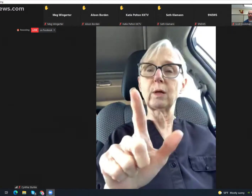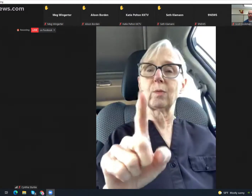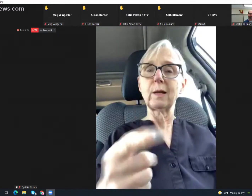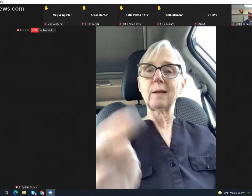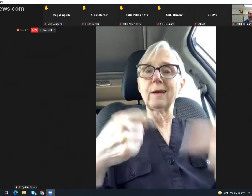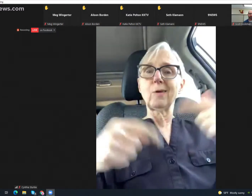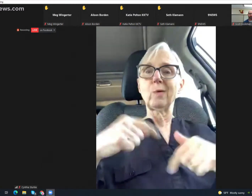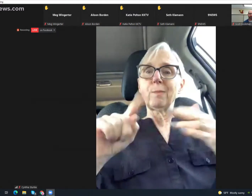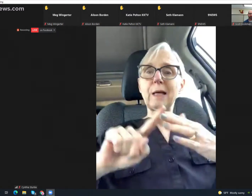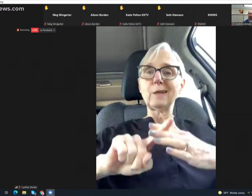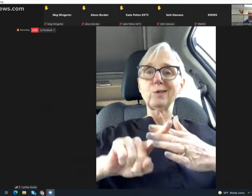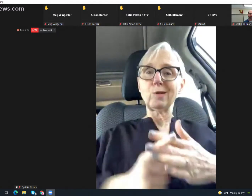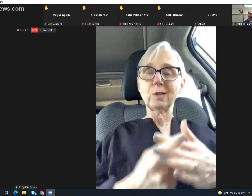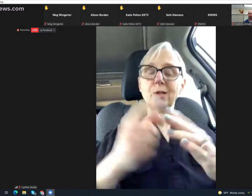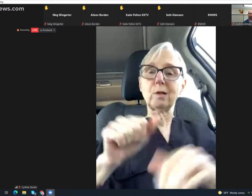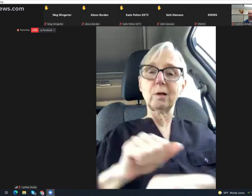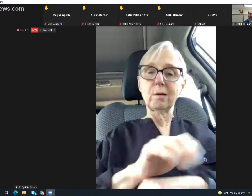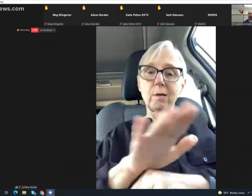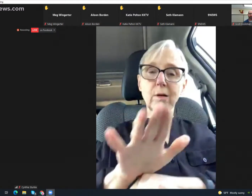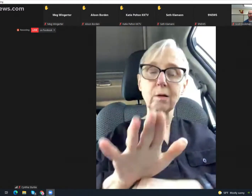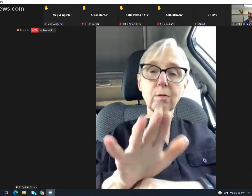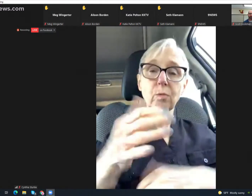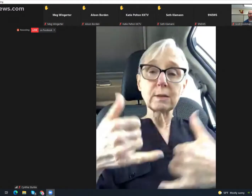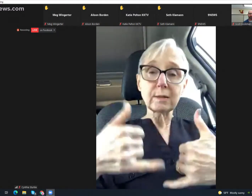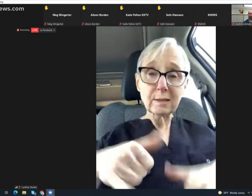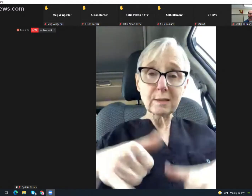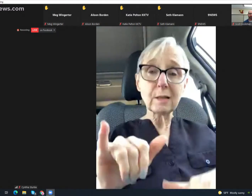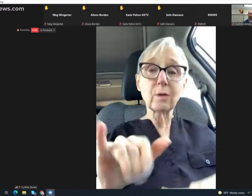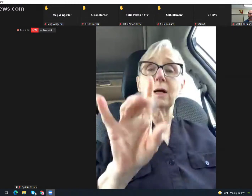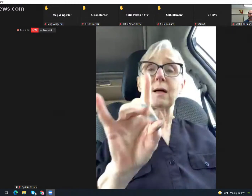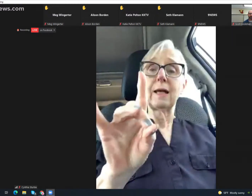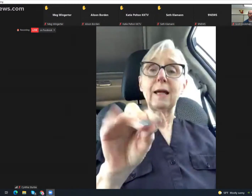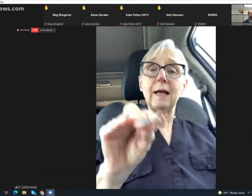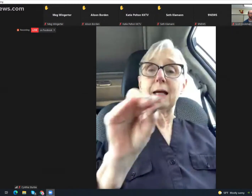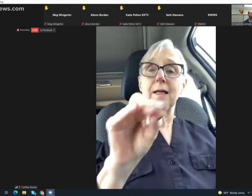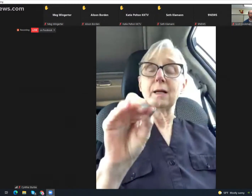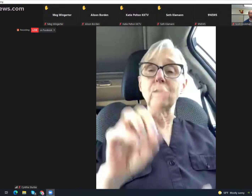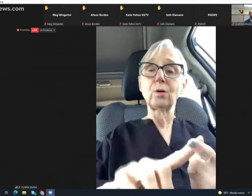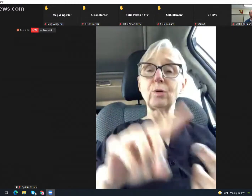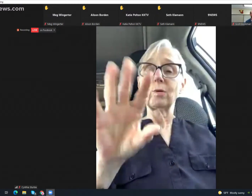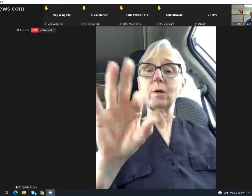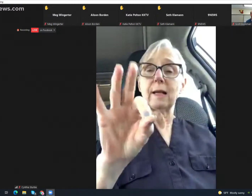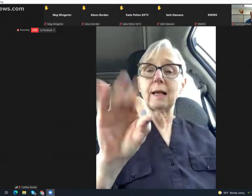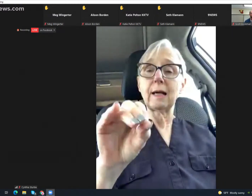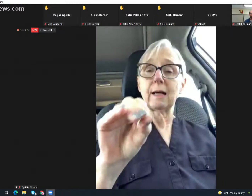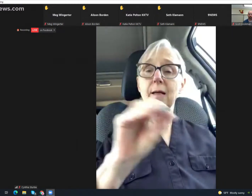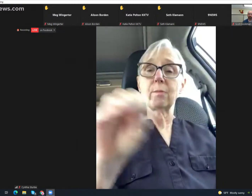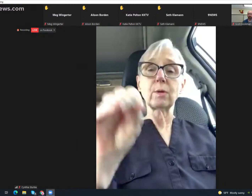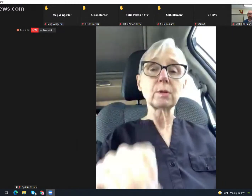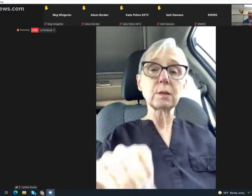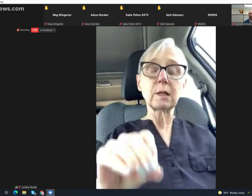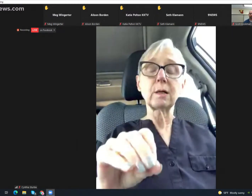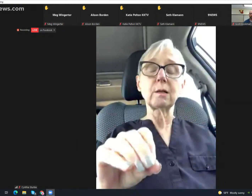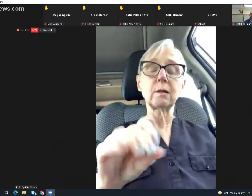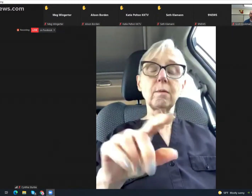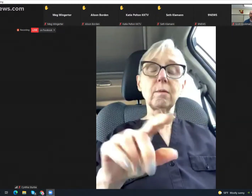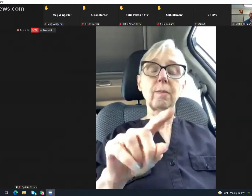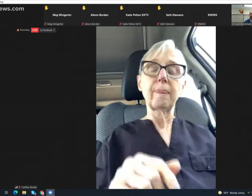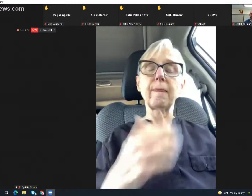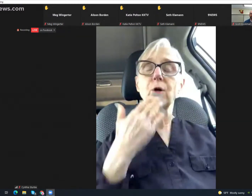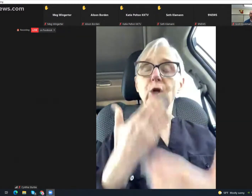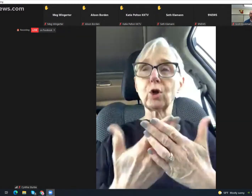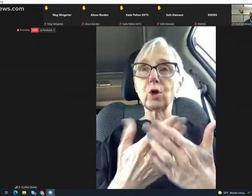the pandemic? Was it still around 80 to 90%, or did it vary from that? It's a good